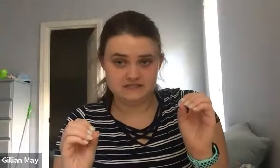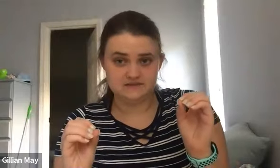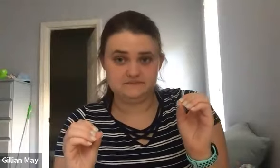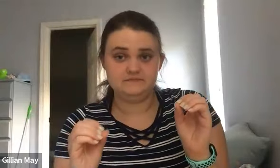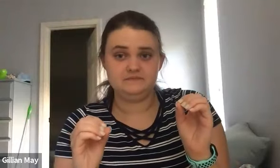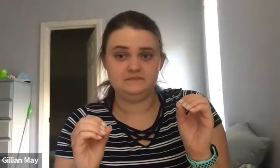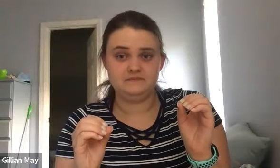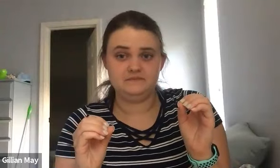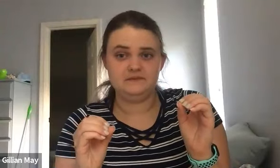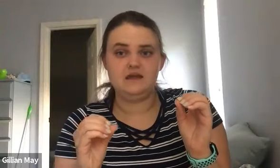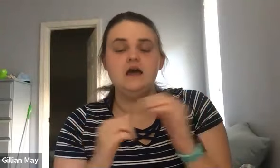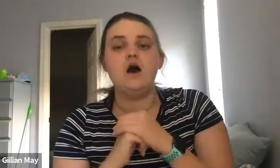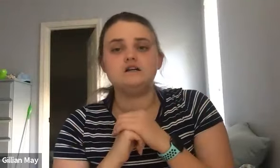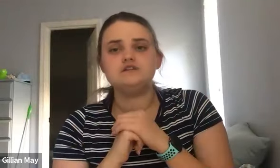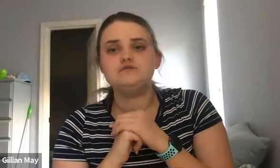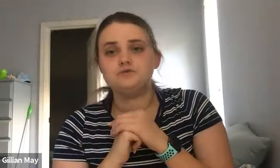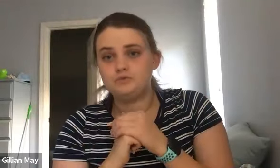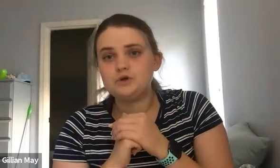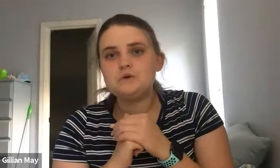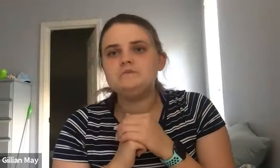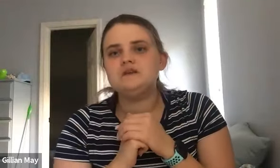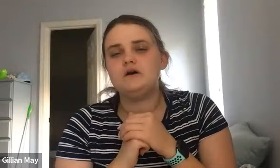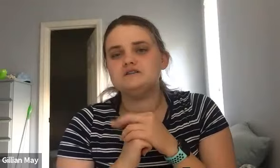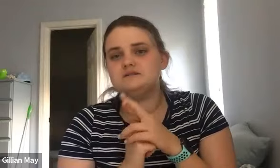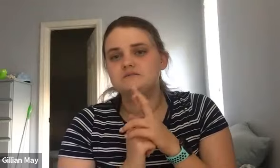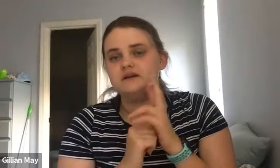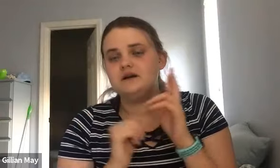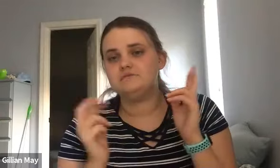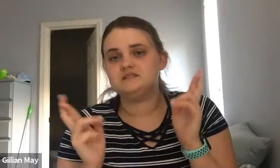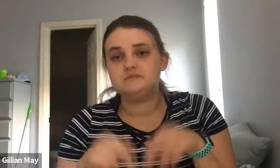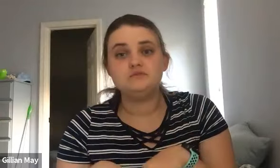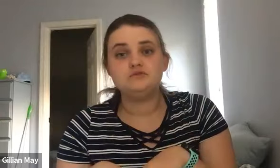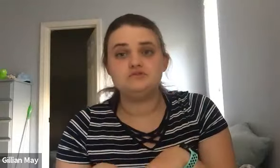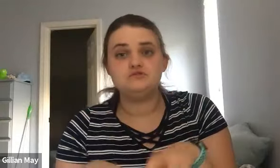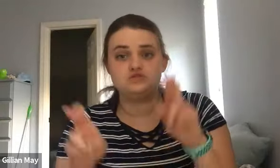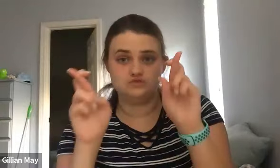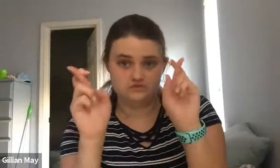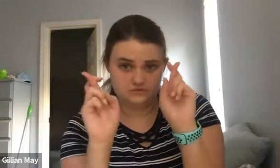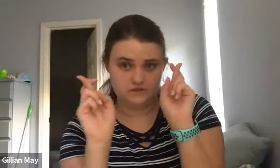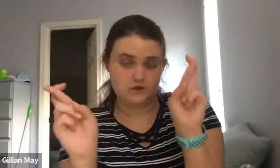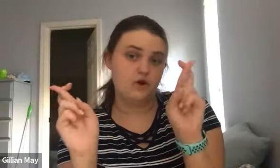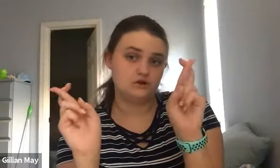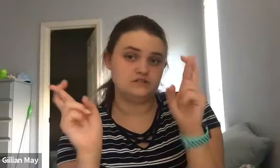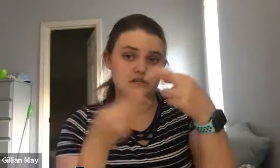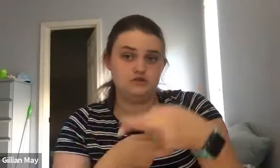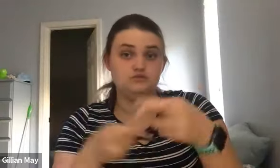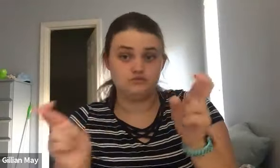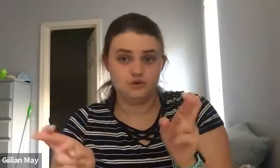Office. Also for room, there are some people do use their R's and do